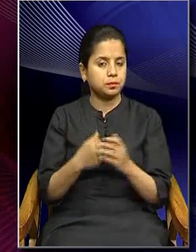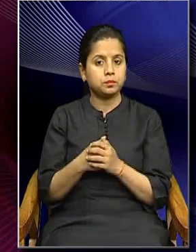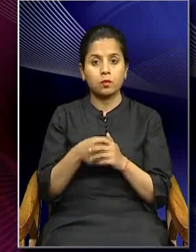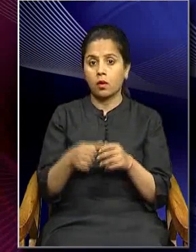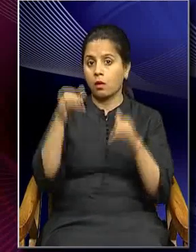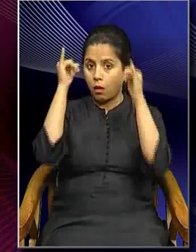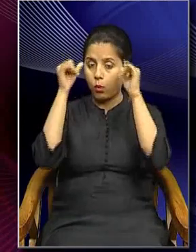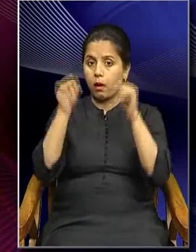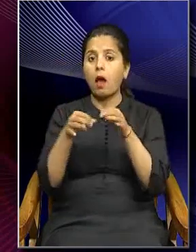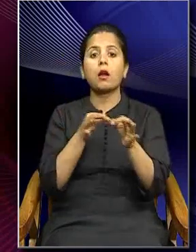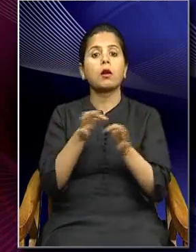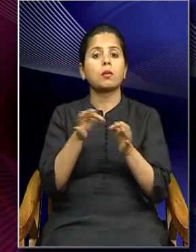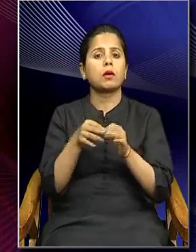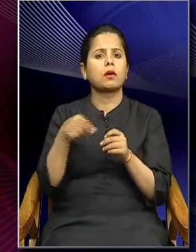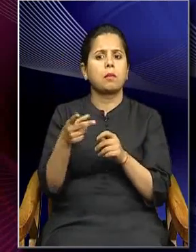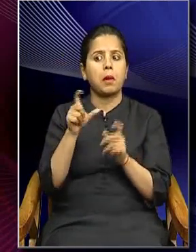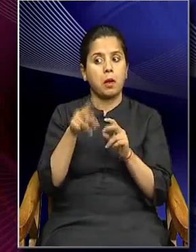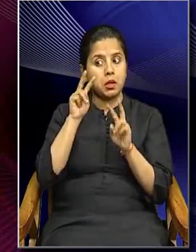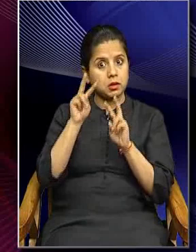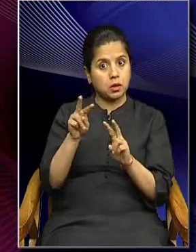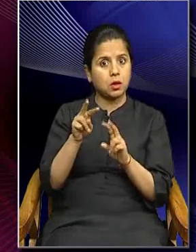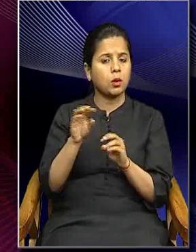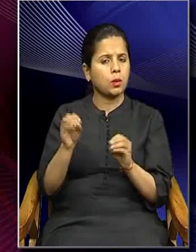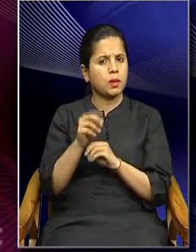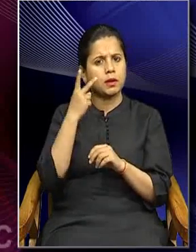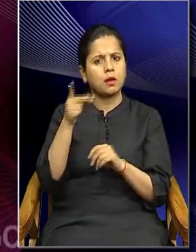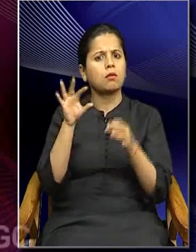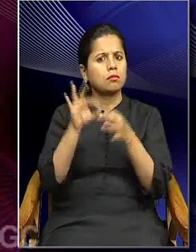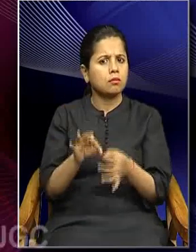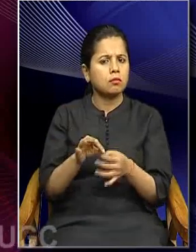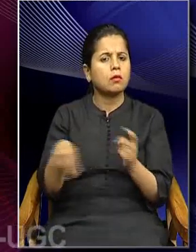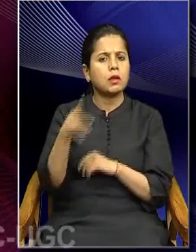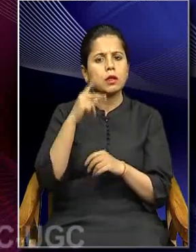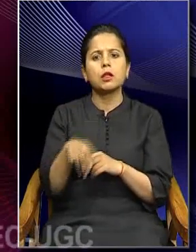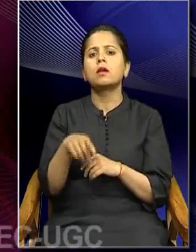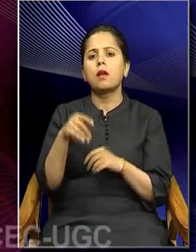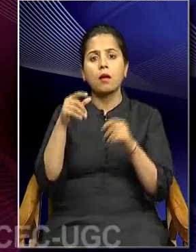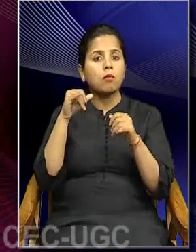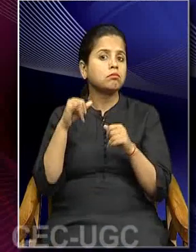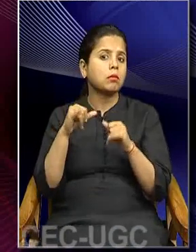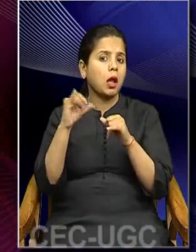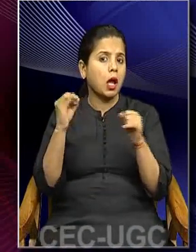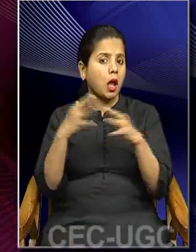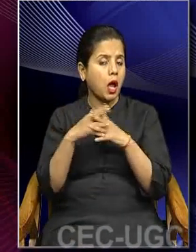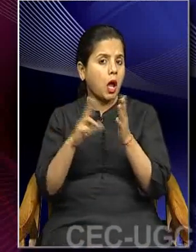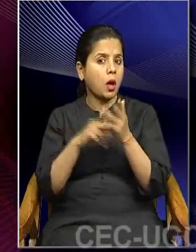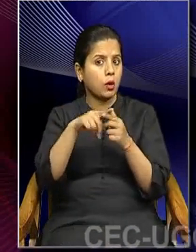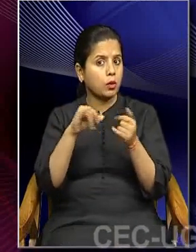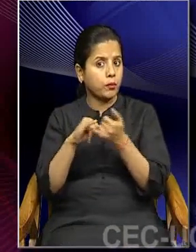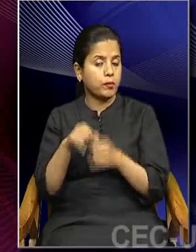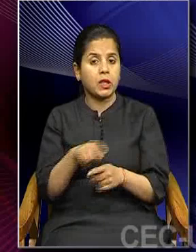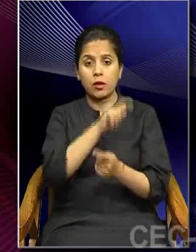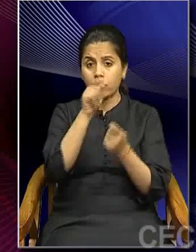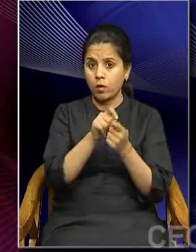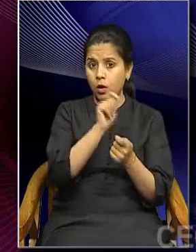cow can be explained without assuming that reference is being made to cowness. The